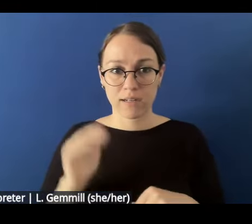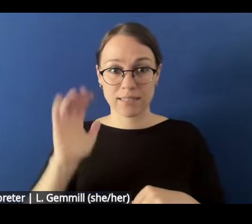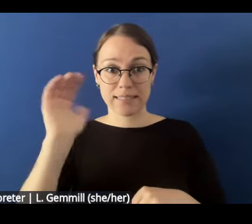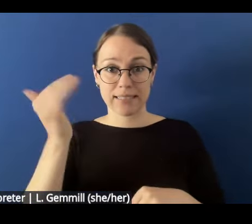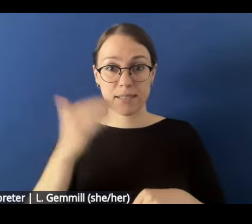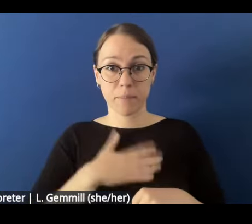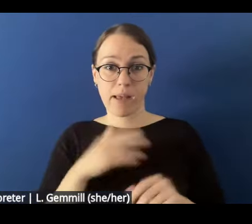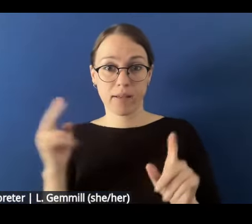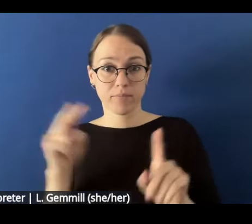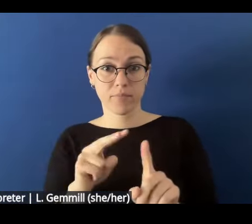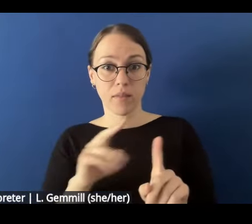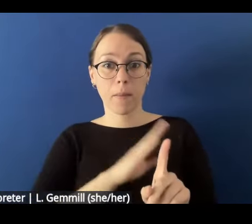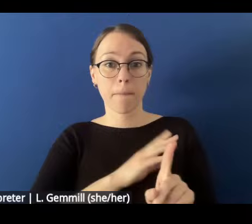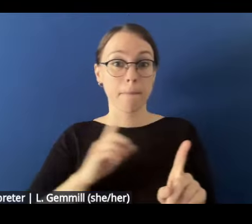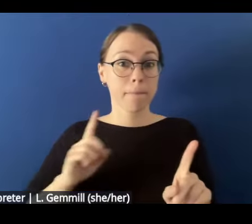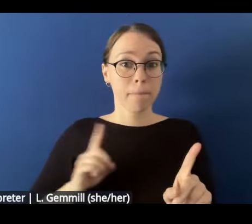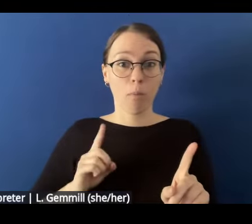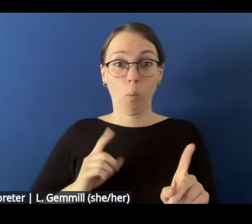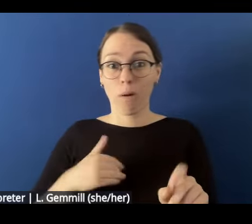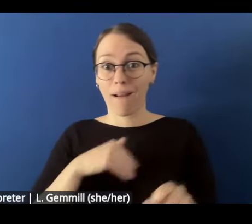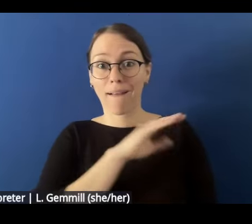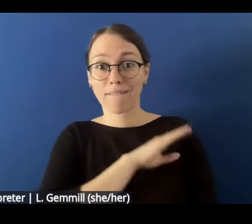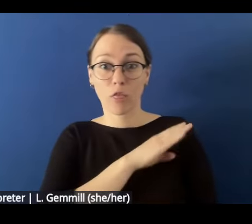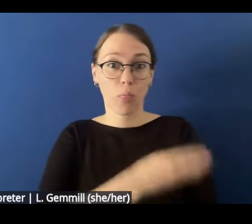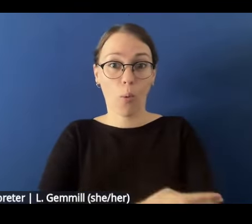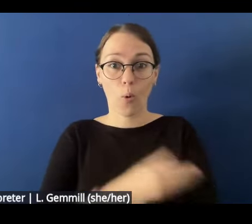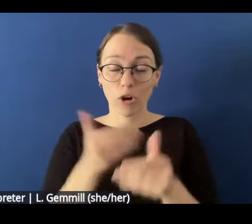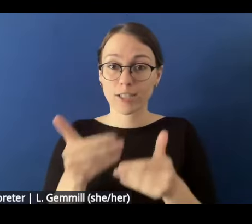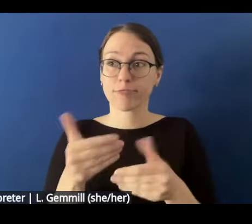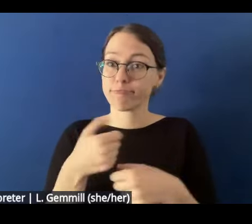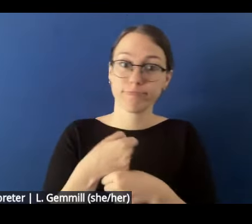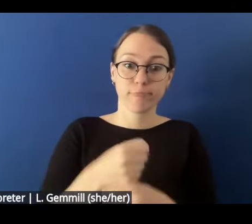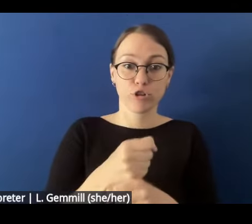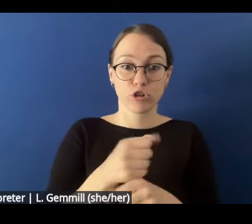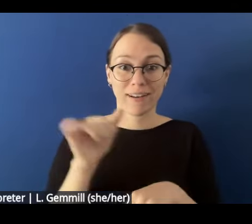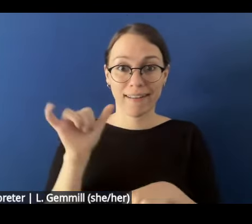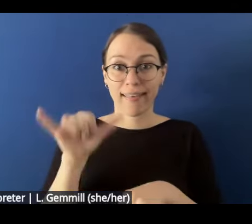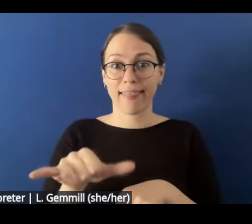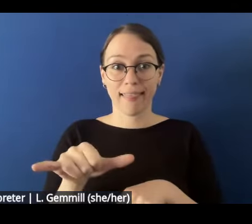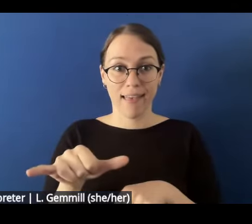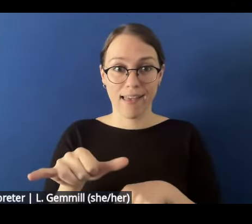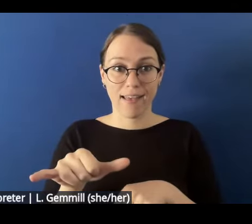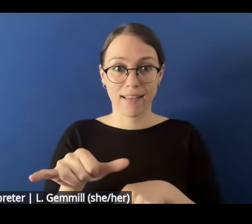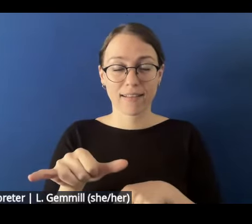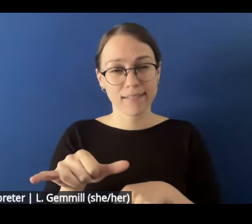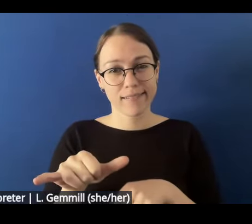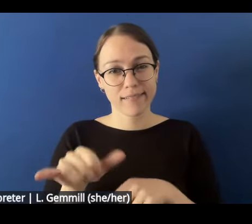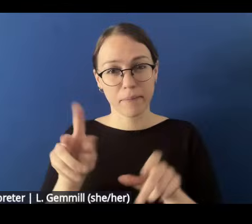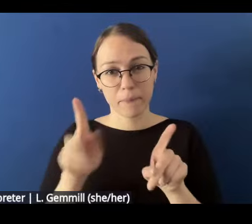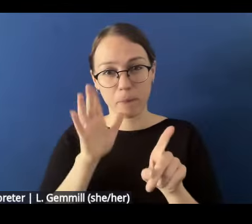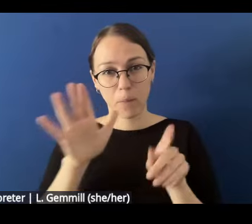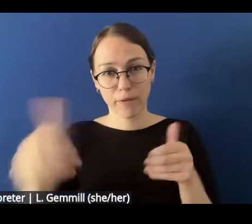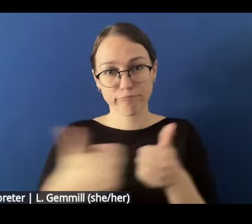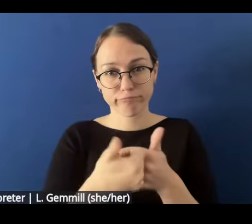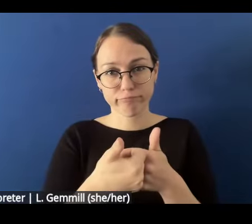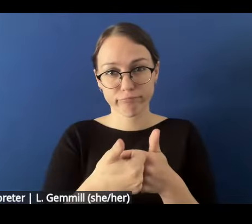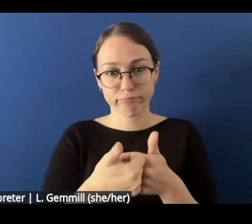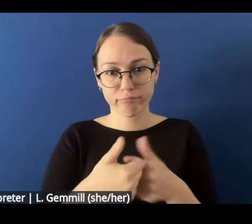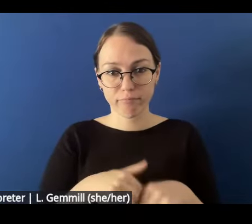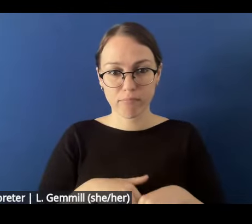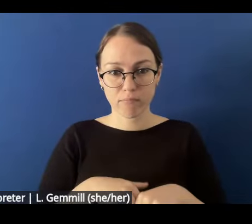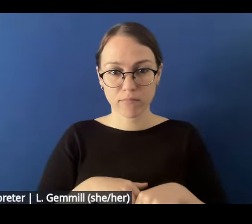board's authority to just kind of create that out of whole cloth would be open to challenge. Well, but a question, it's okay,